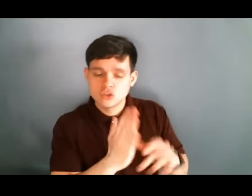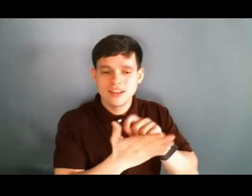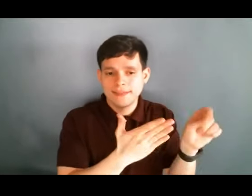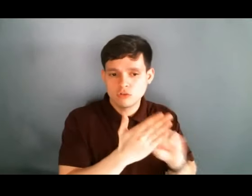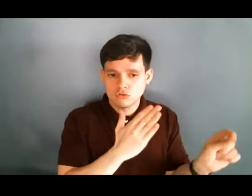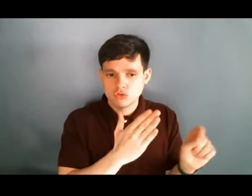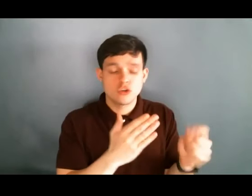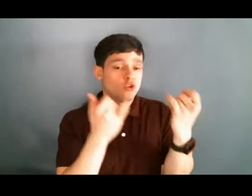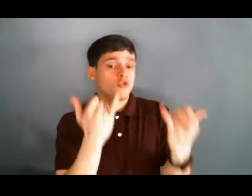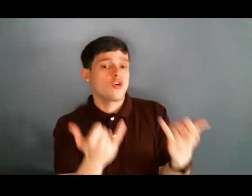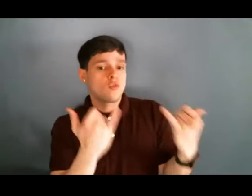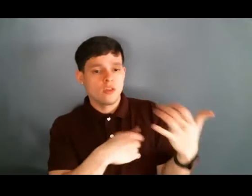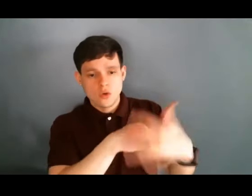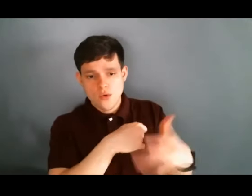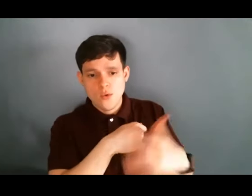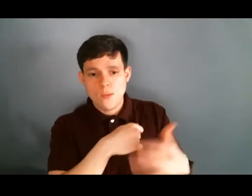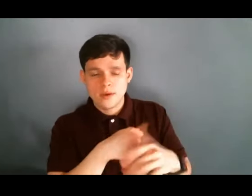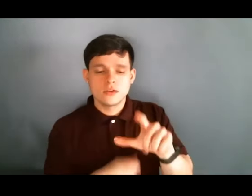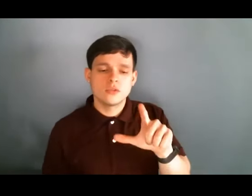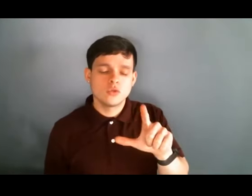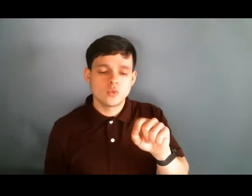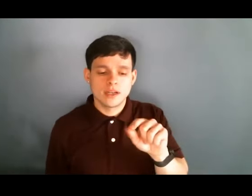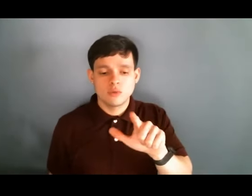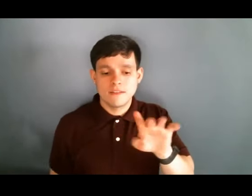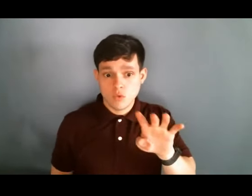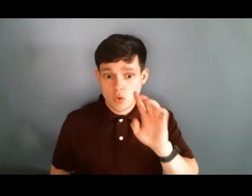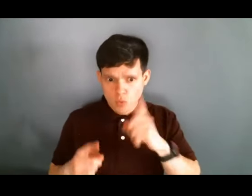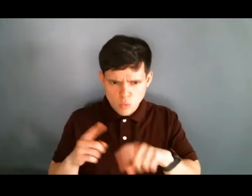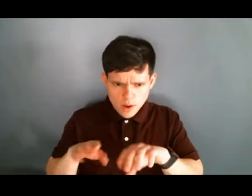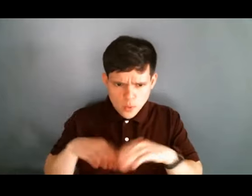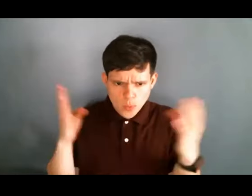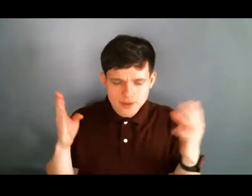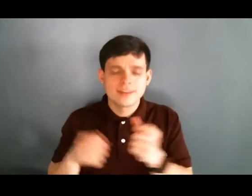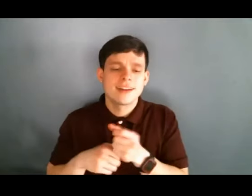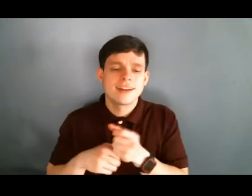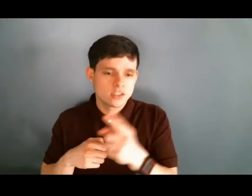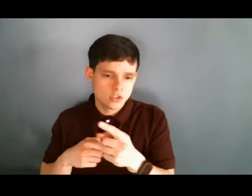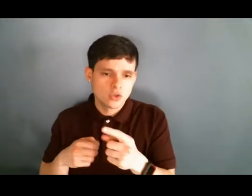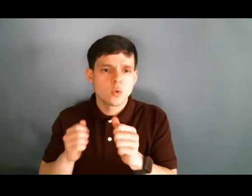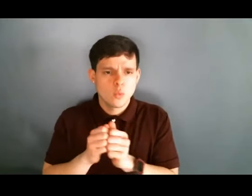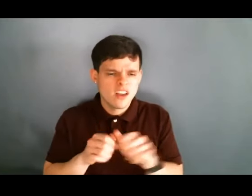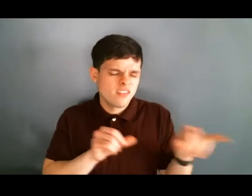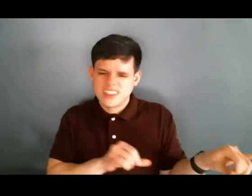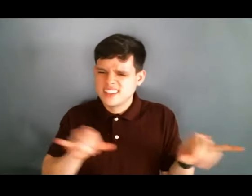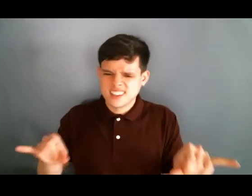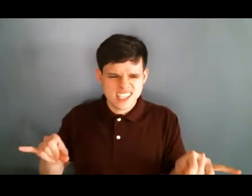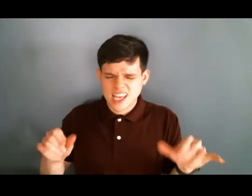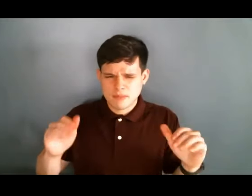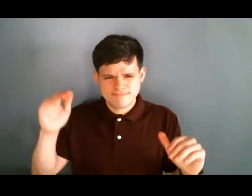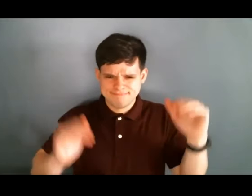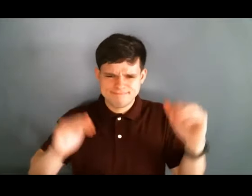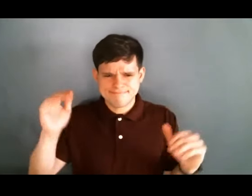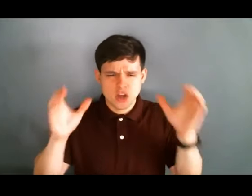is currently open. The 2024 cycle will open next year with around a parallel timeline.